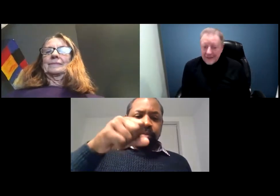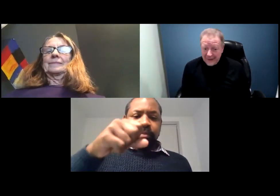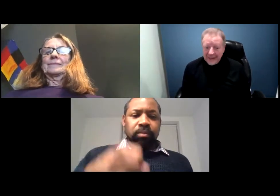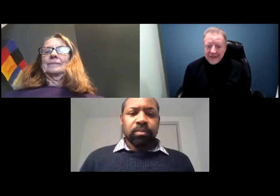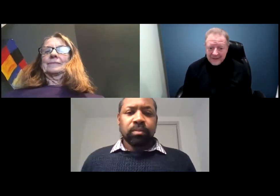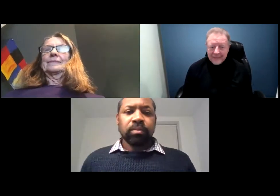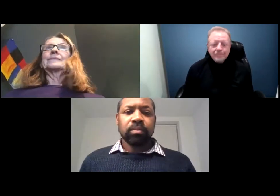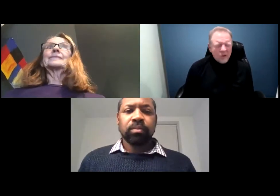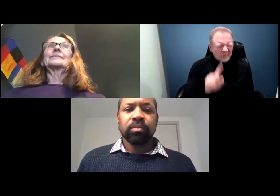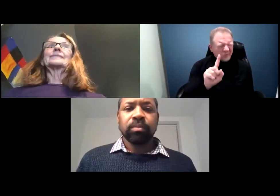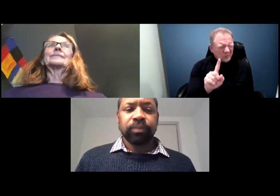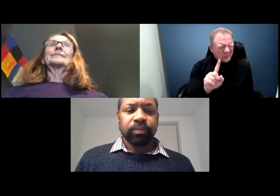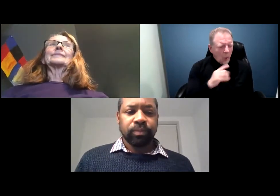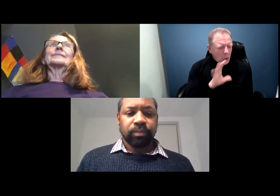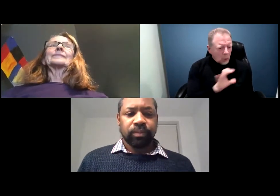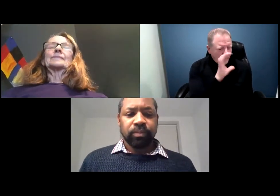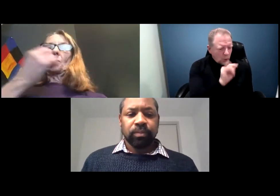me Yes, one moment, please.